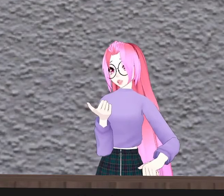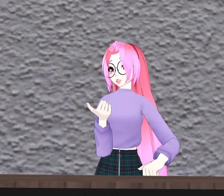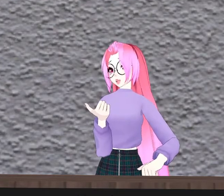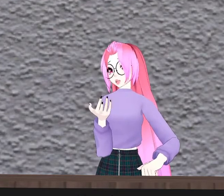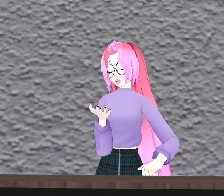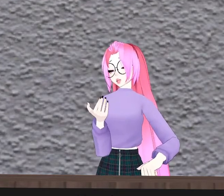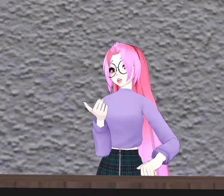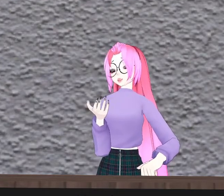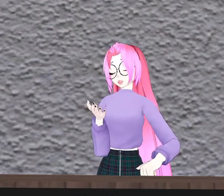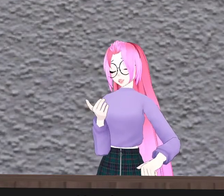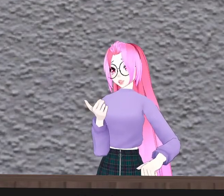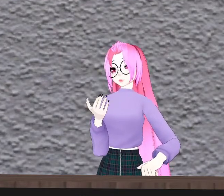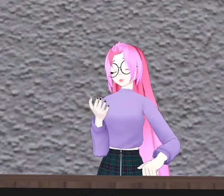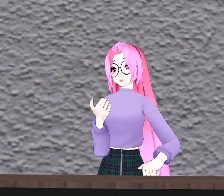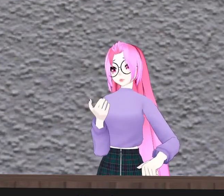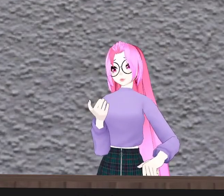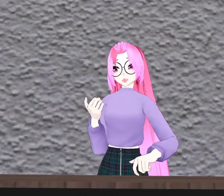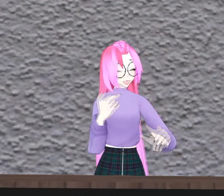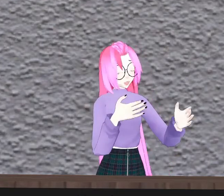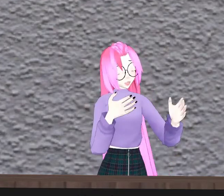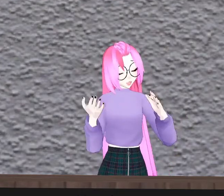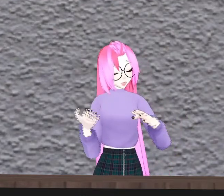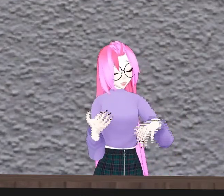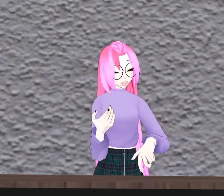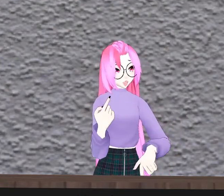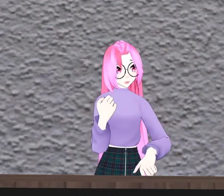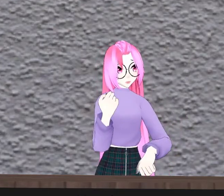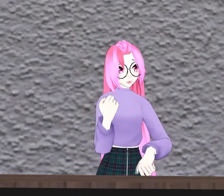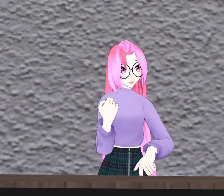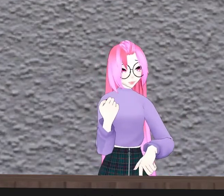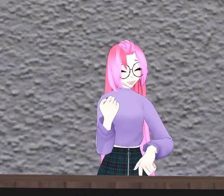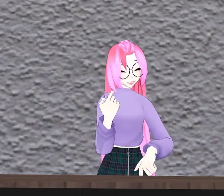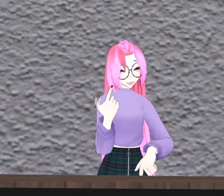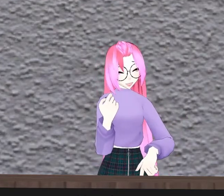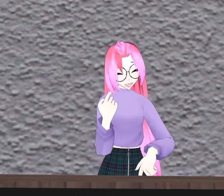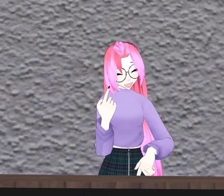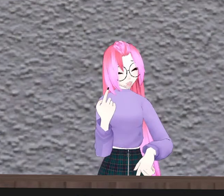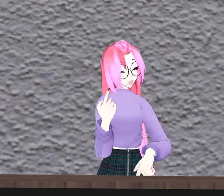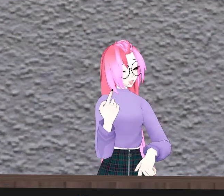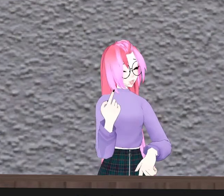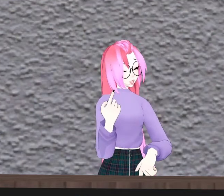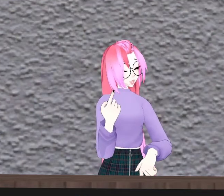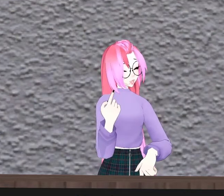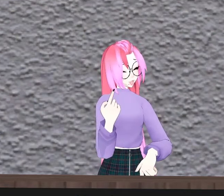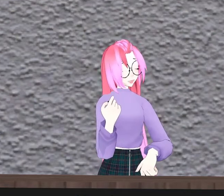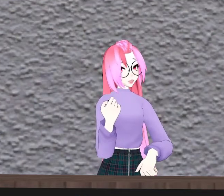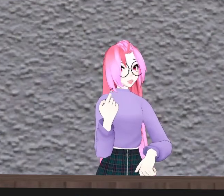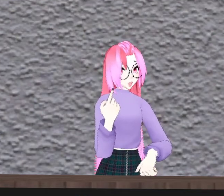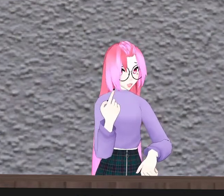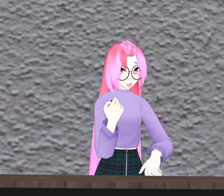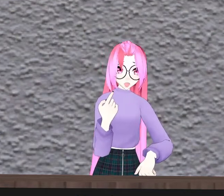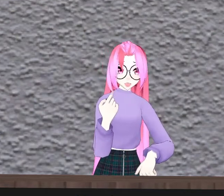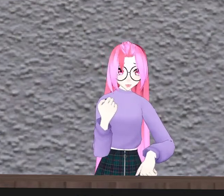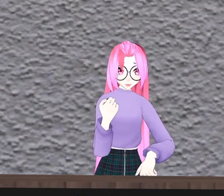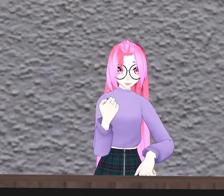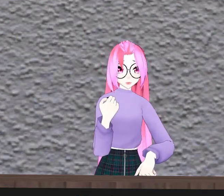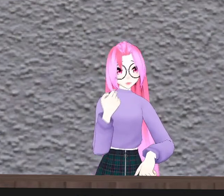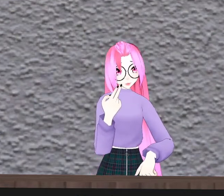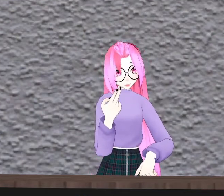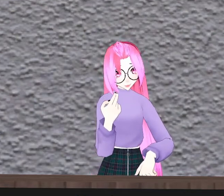now. 15. So let's do that again. Ready? 11. Flicking that 1.